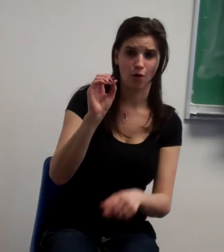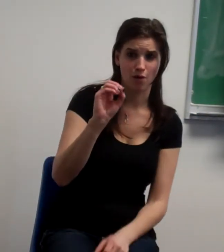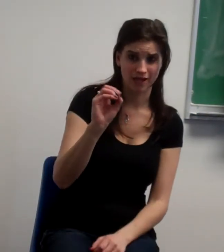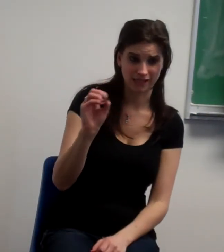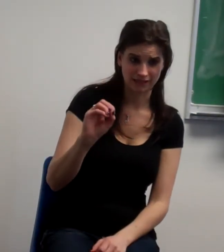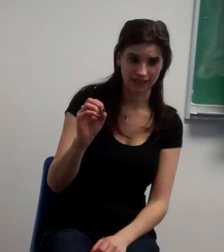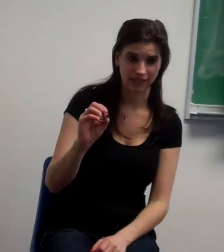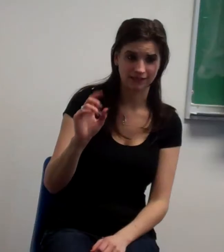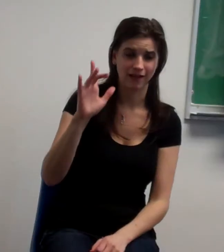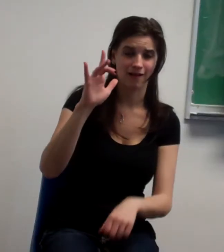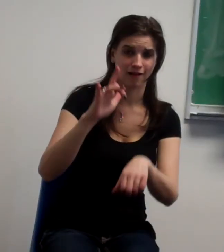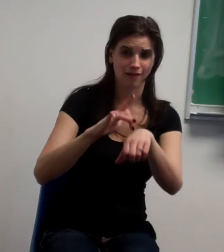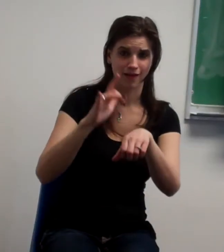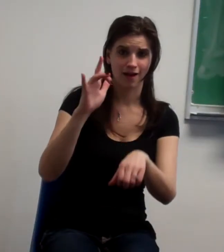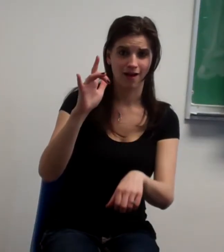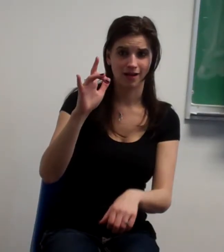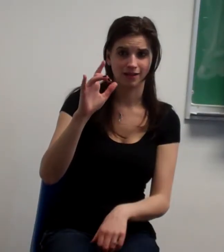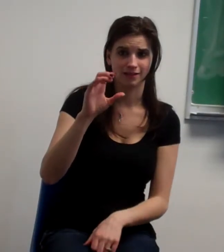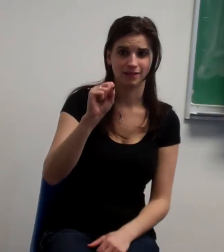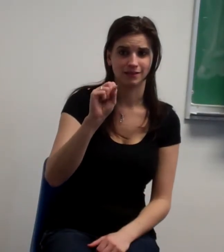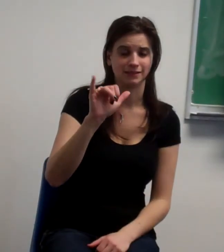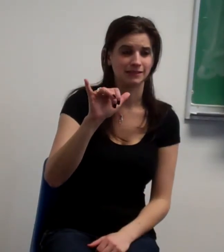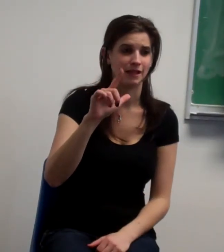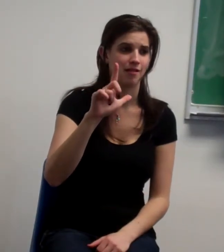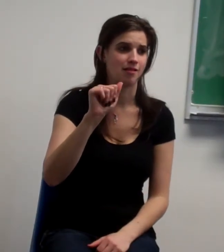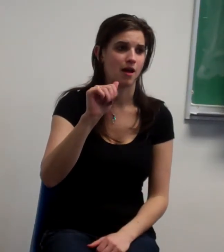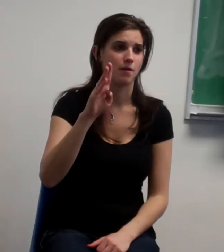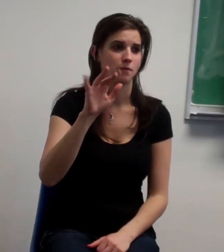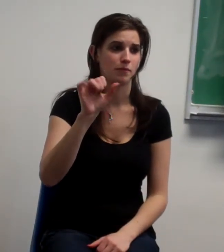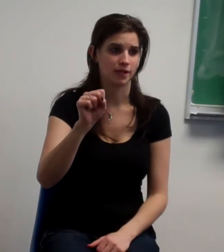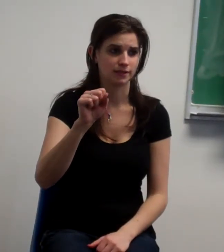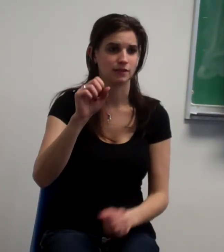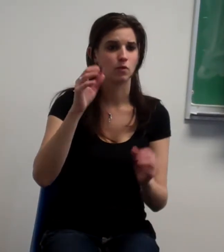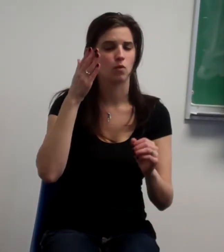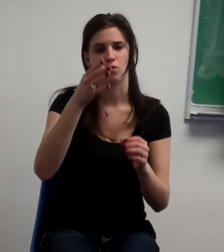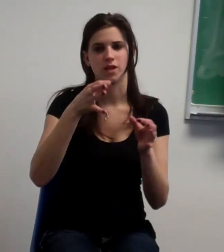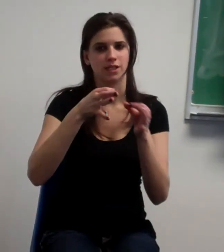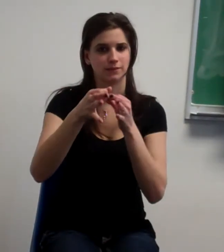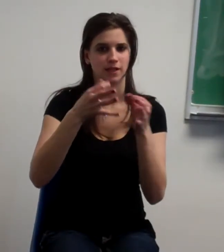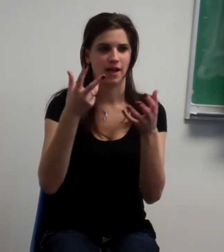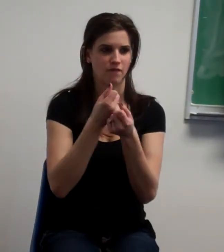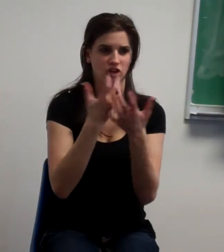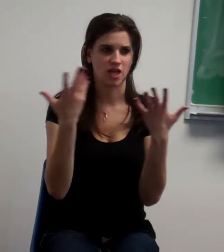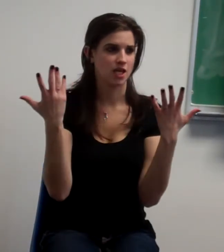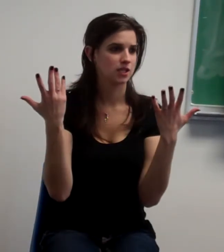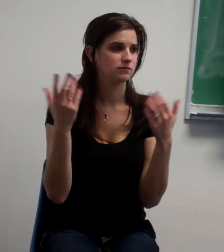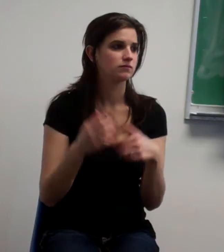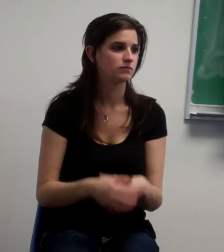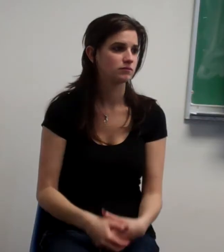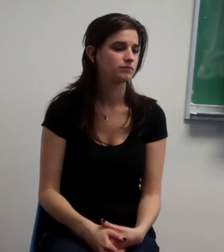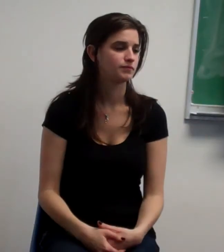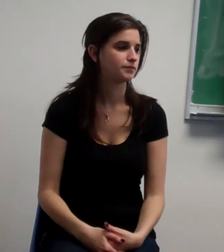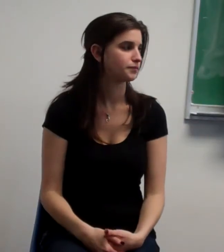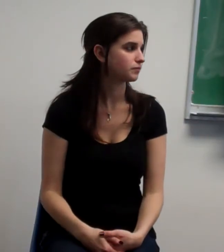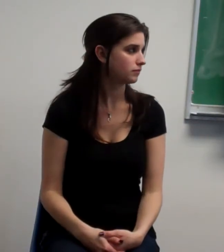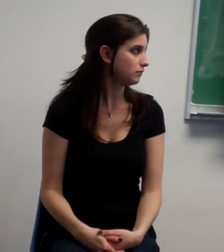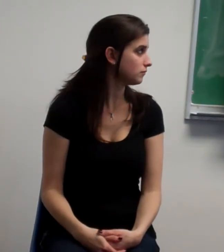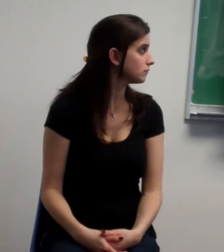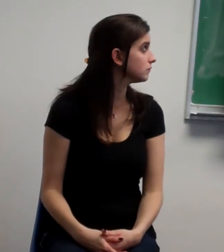If you click on that, it'll take you right to it. Right? See how I got to